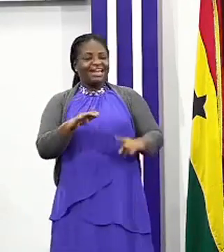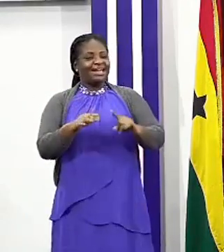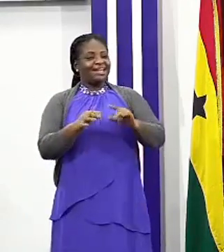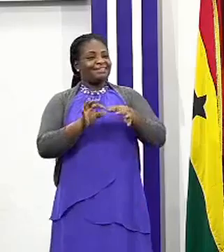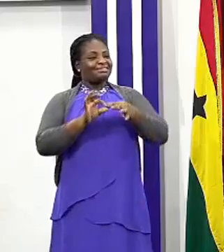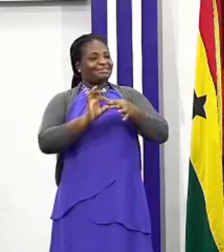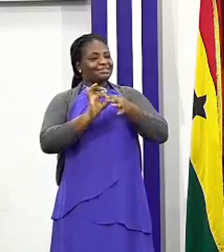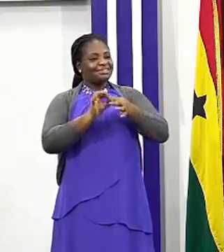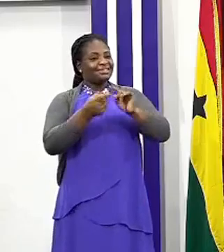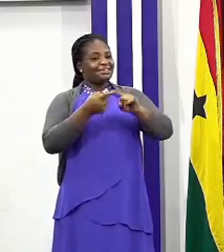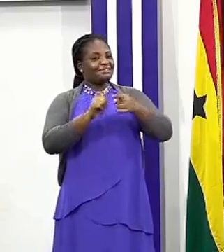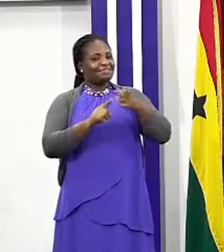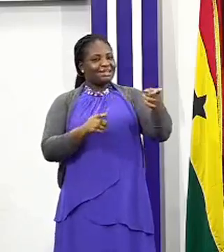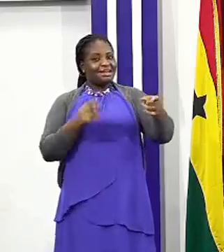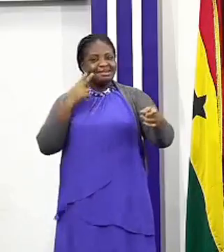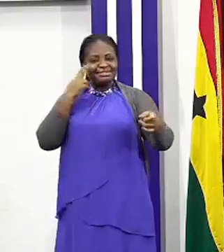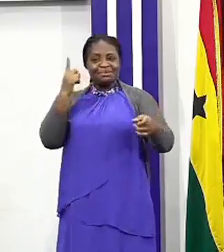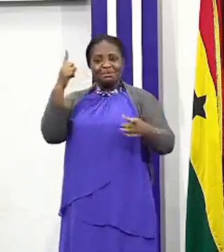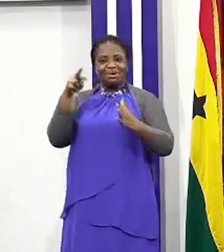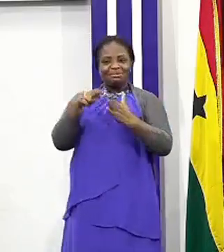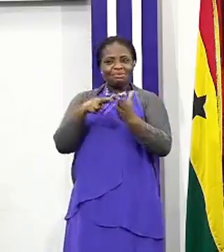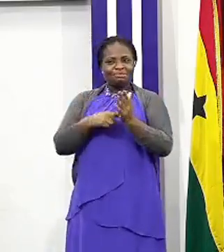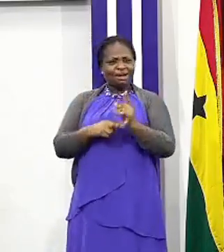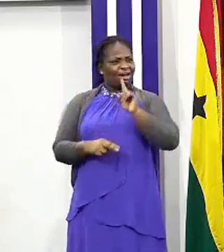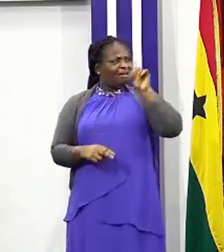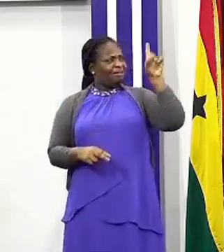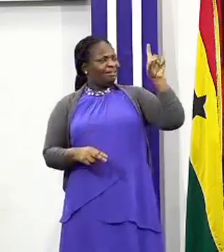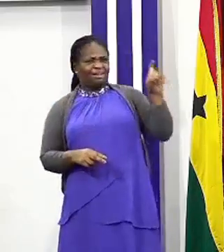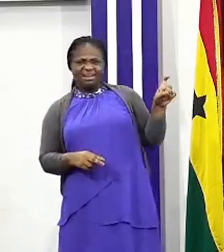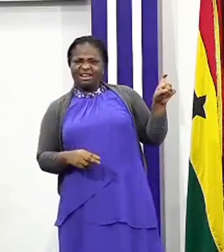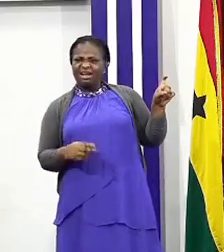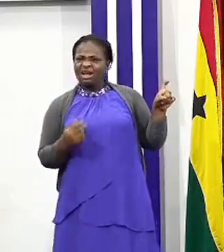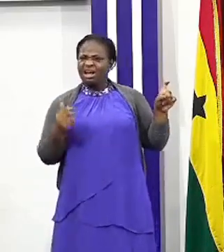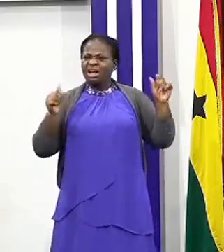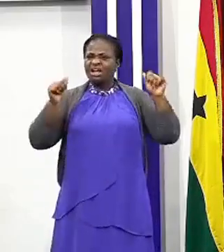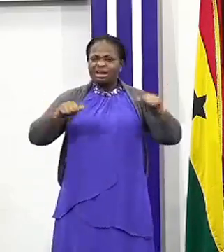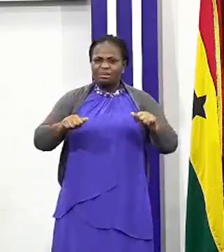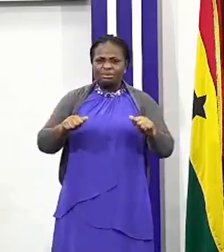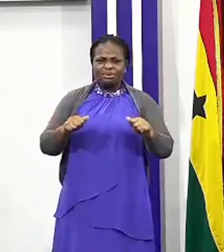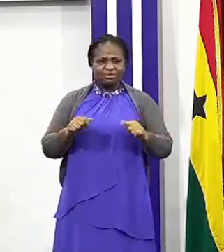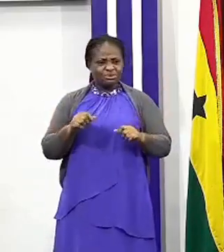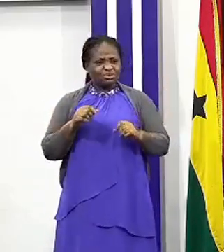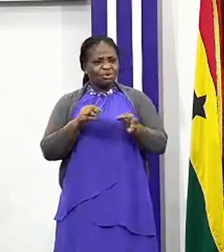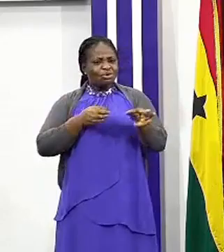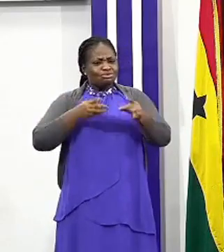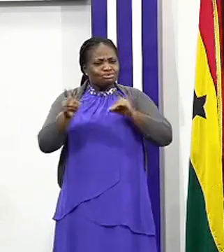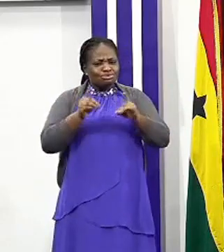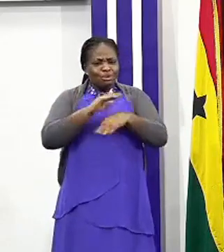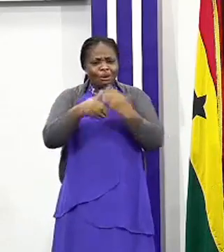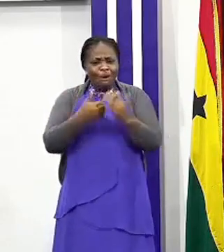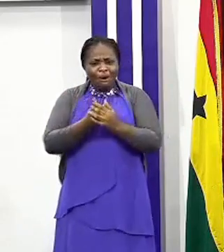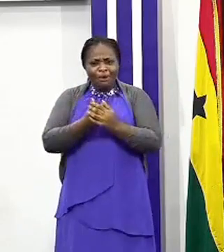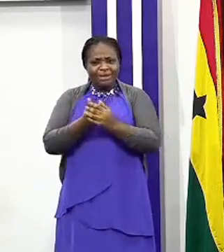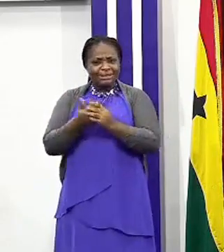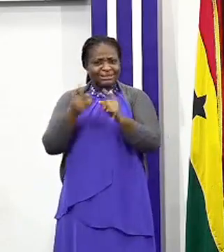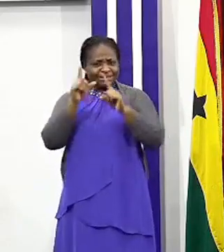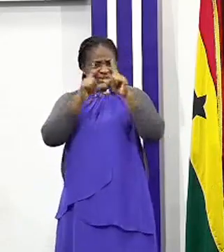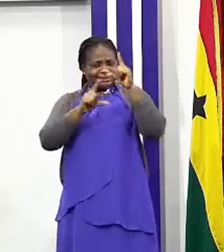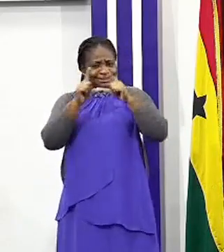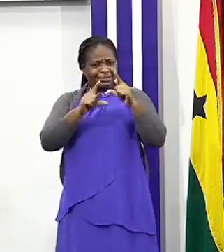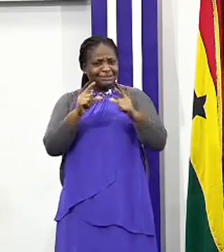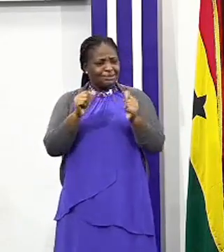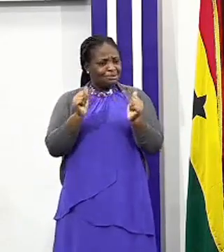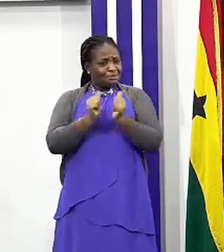is, I've seen one report questioning how we were even able to conduct these tests with what reagents and what